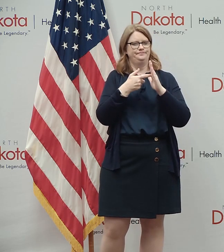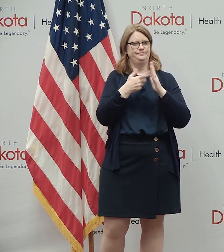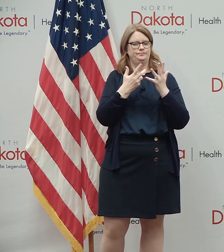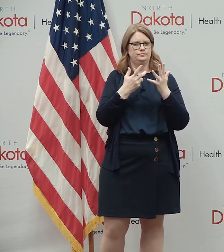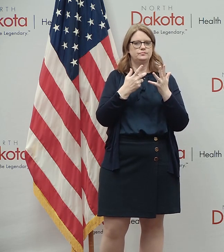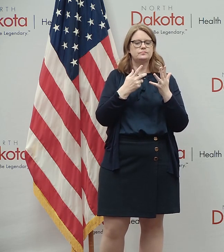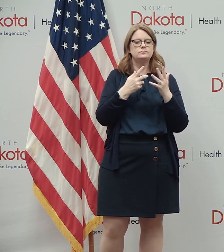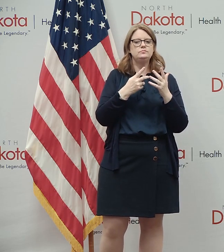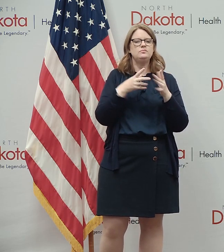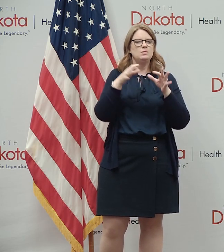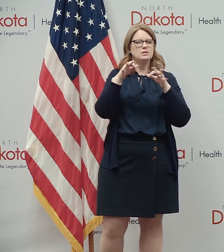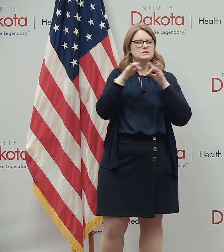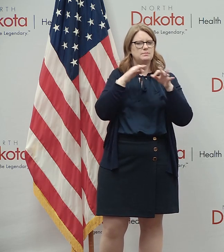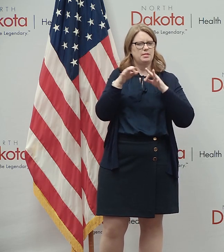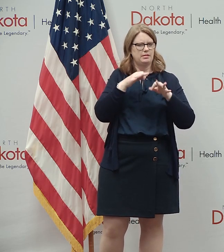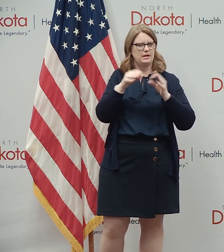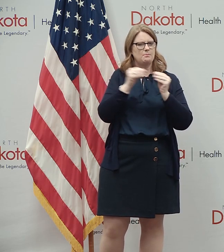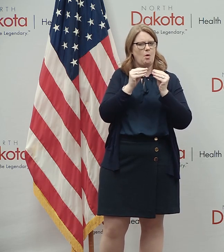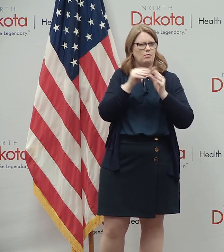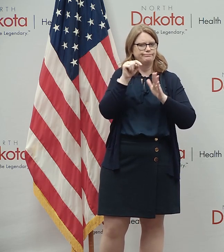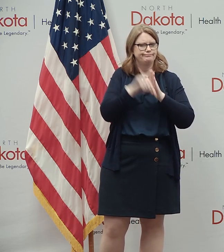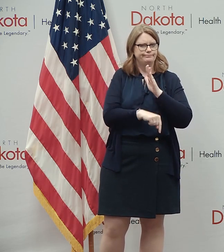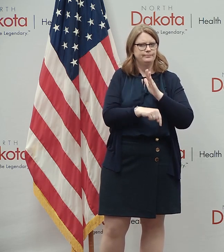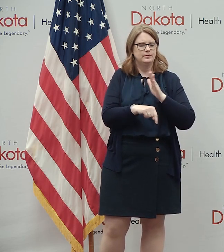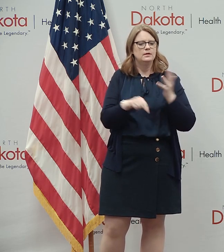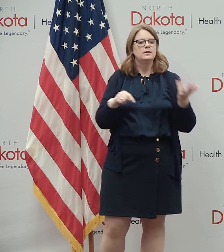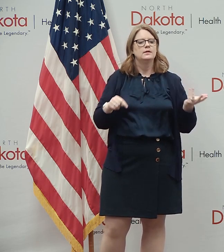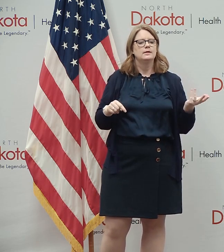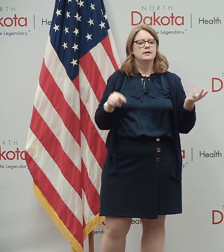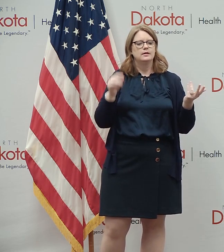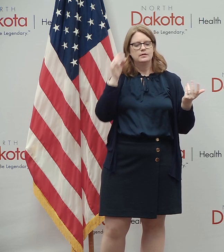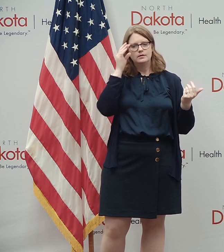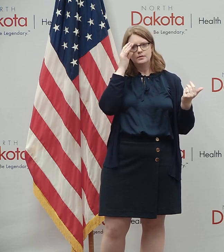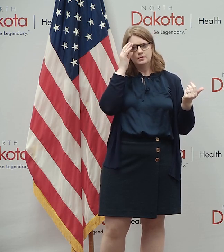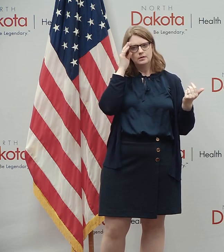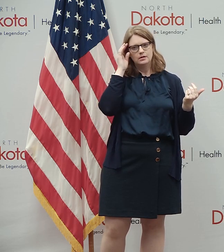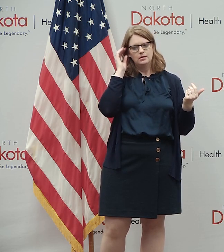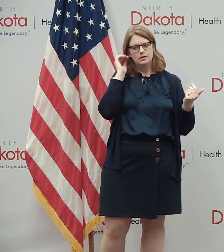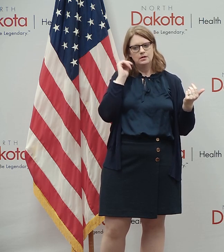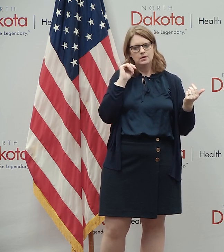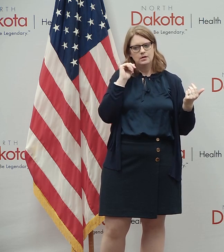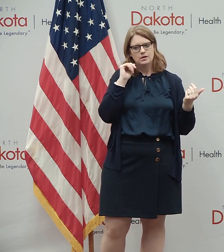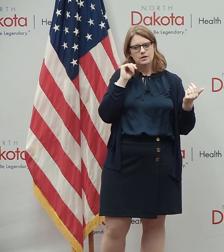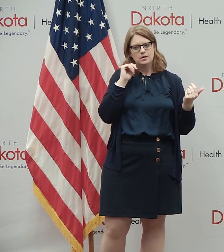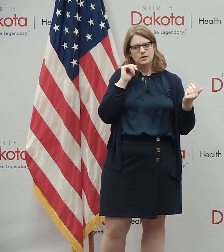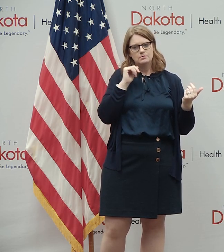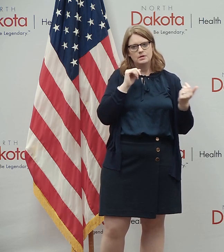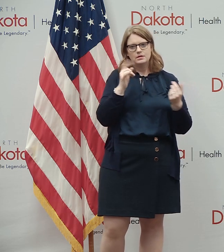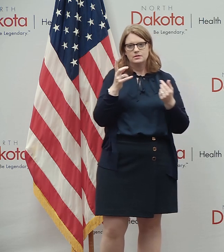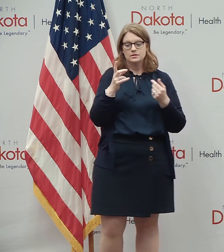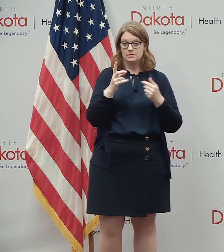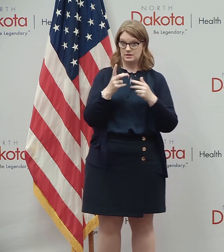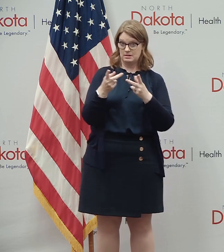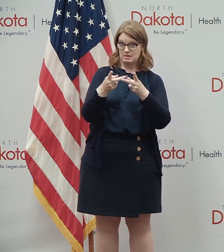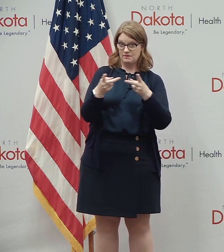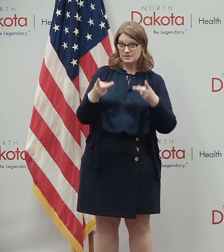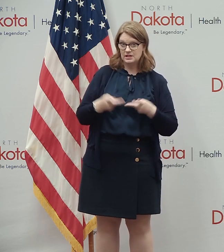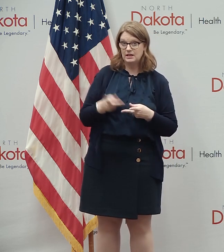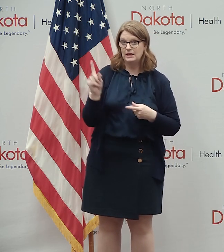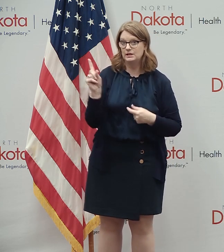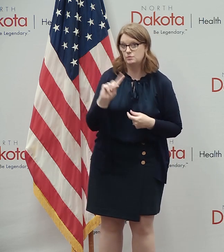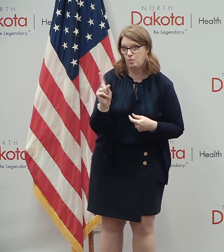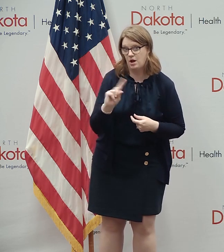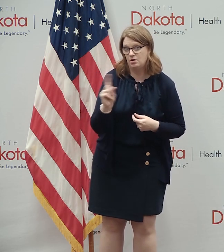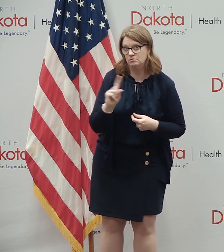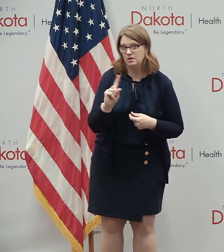bit more now. And this is where we are going to look at the context of where the facility is located by county, as